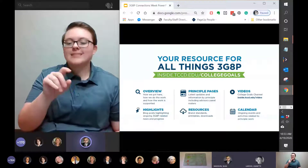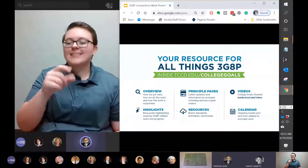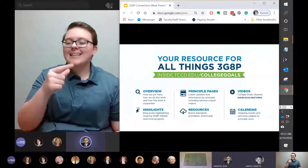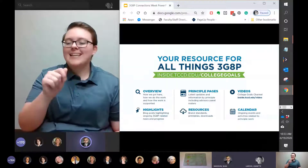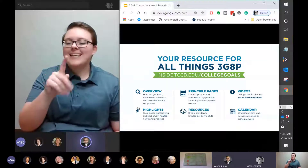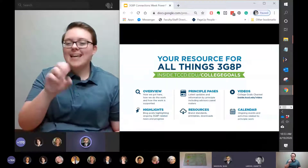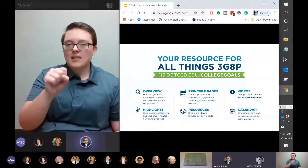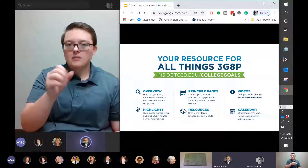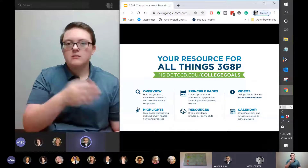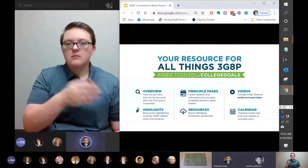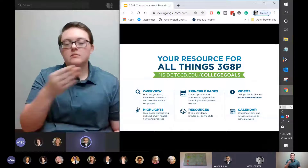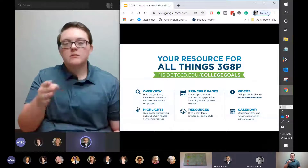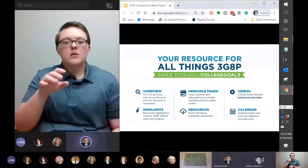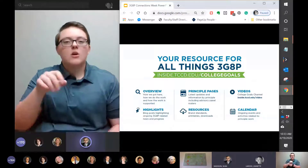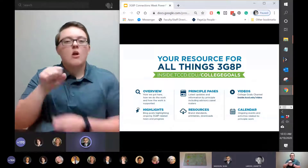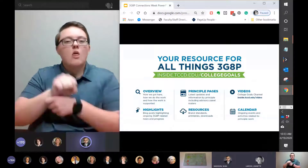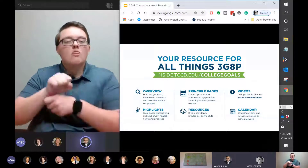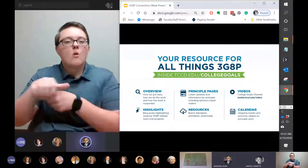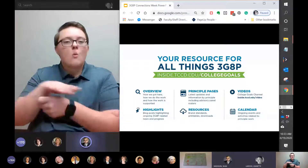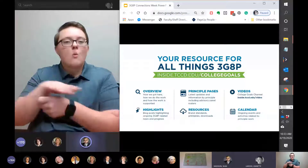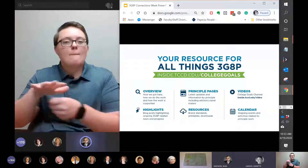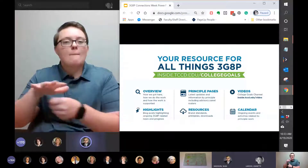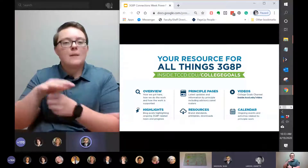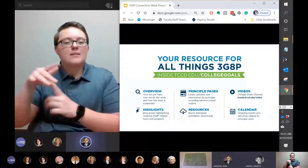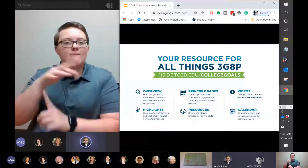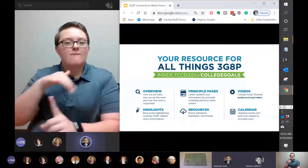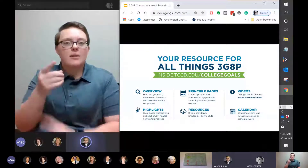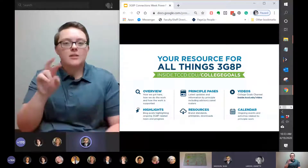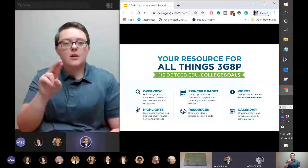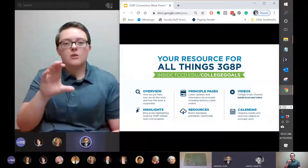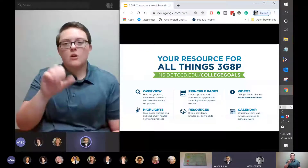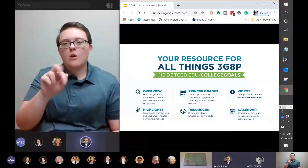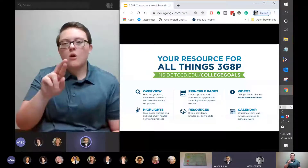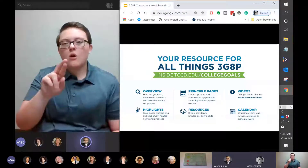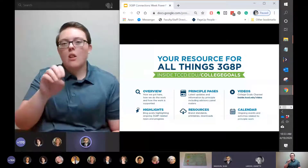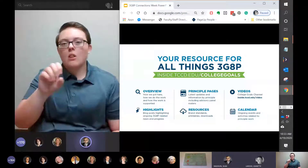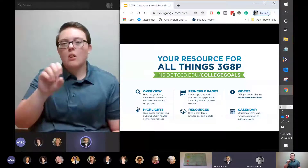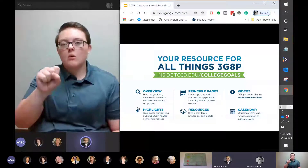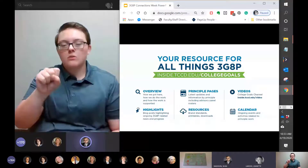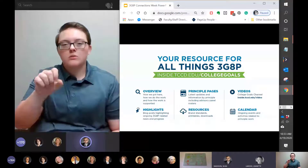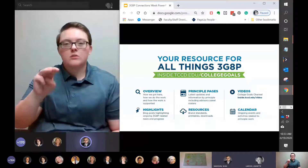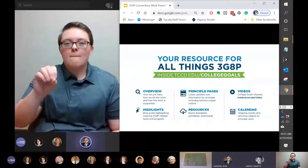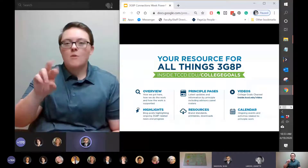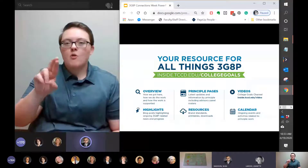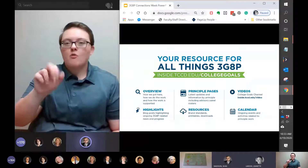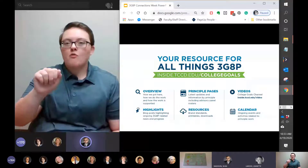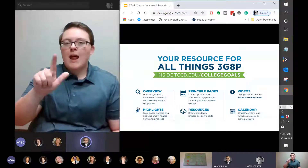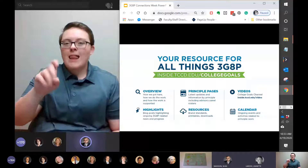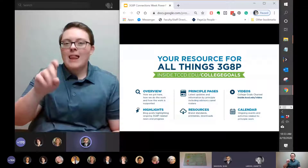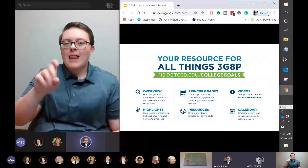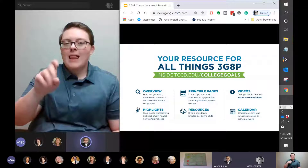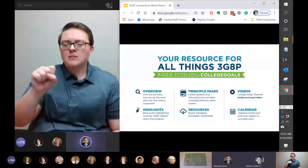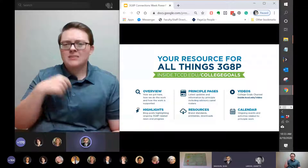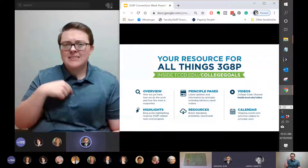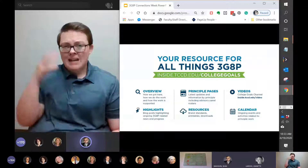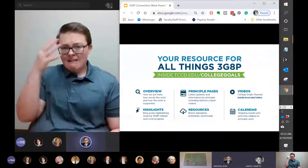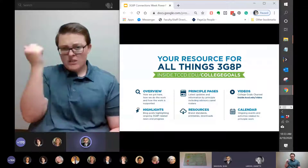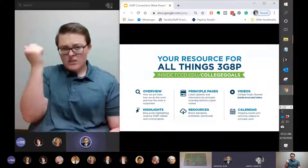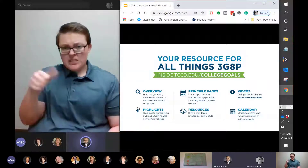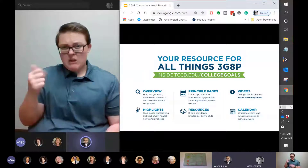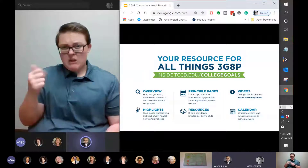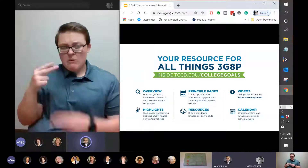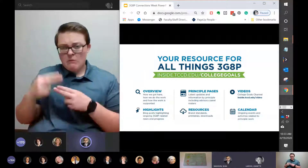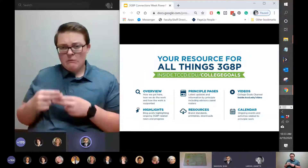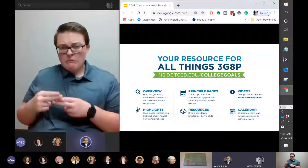workplace environment is Dr. Carlos Morales. And did I miss anyone? And